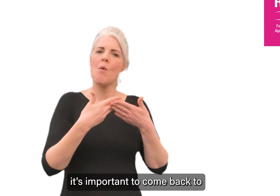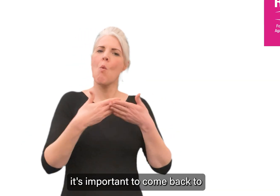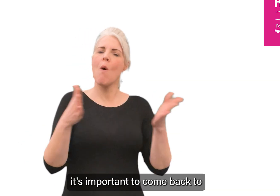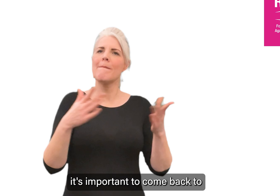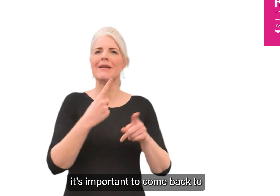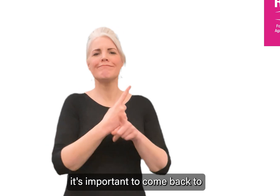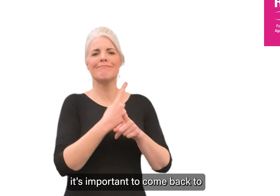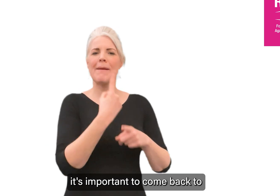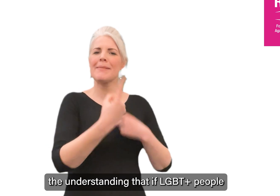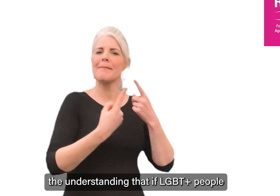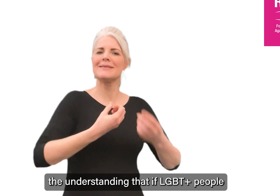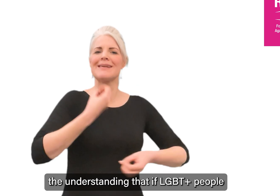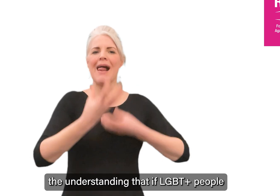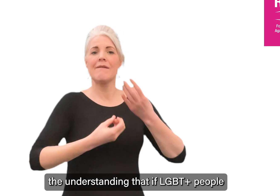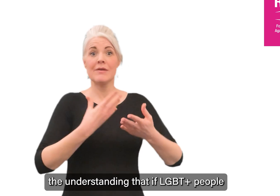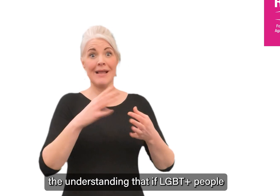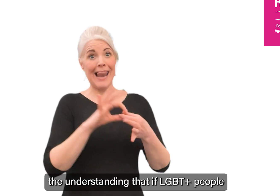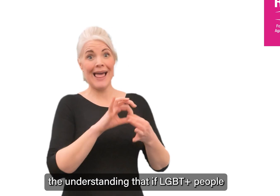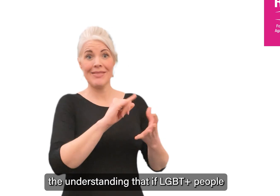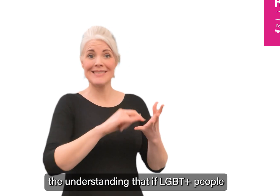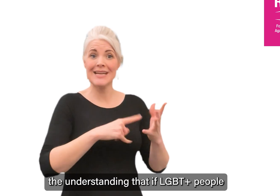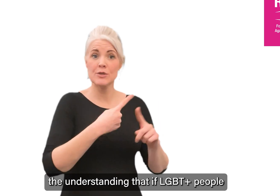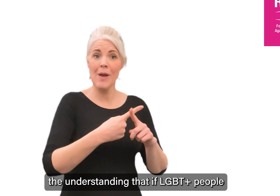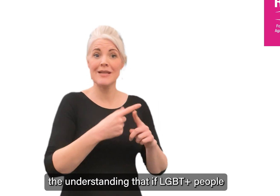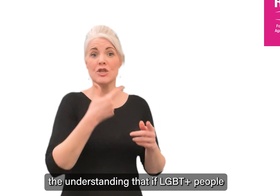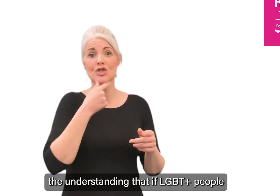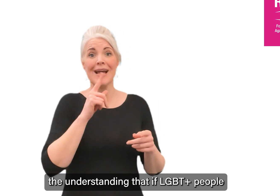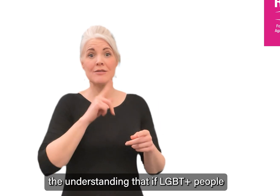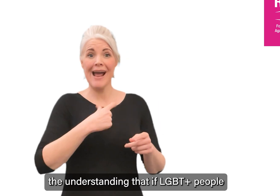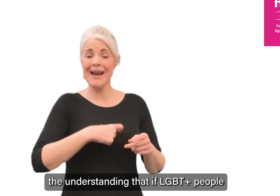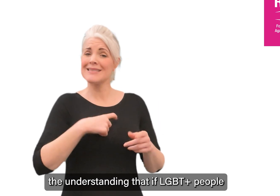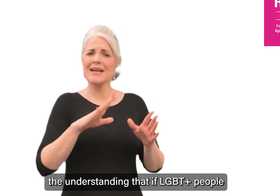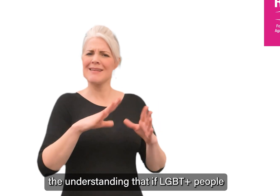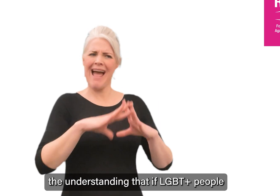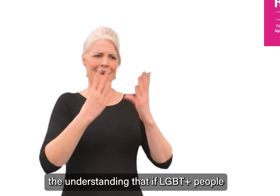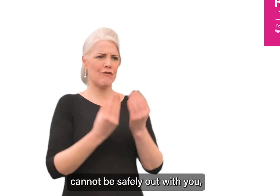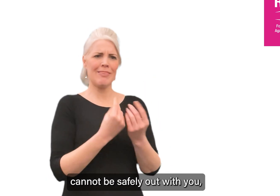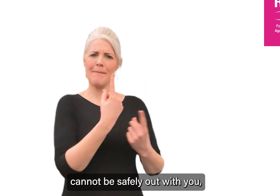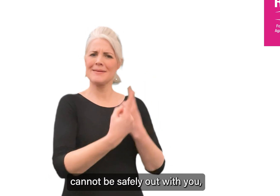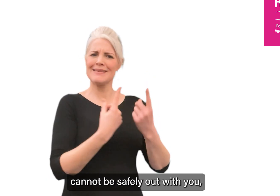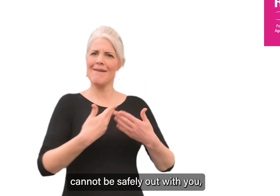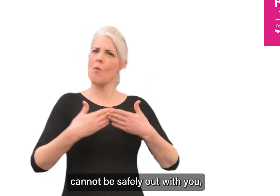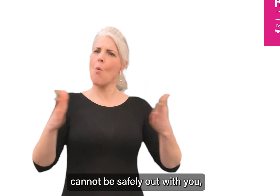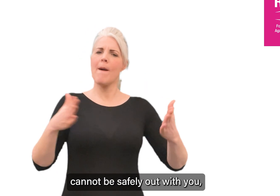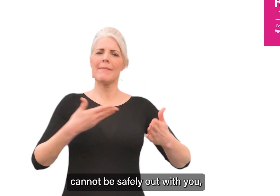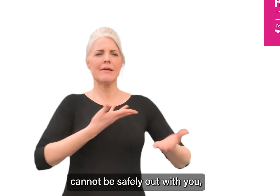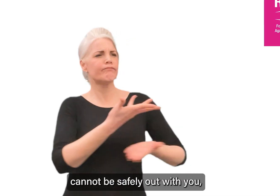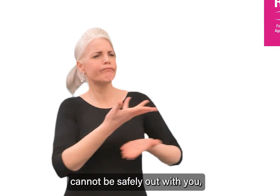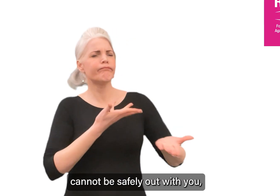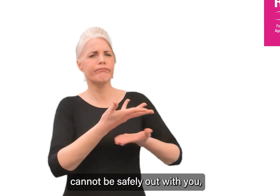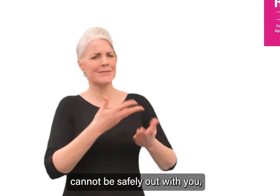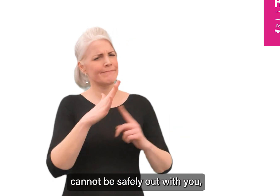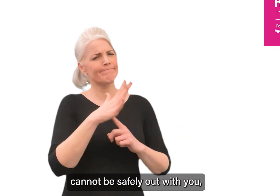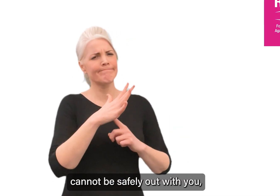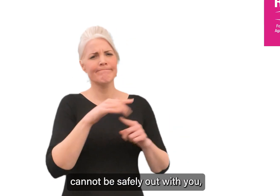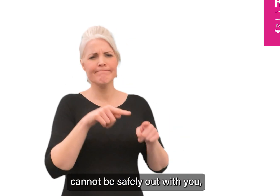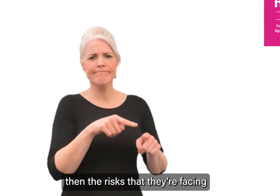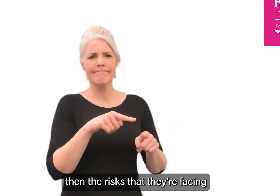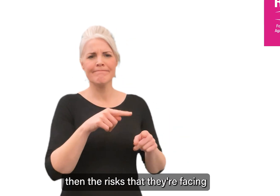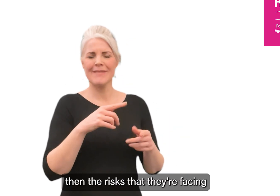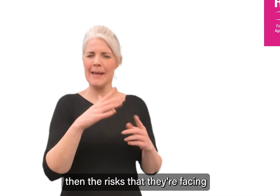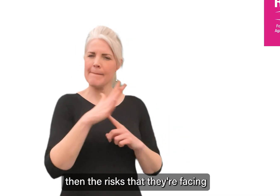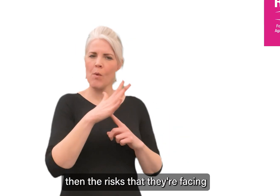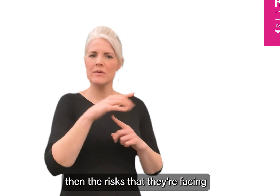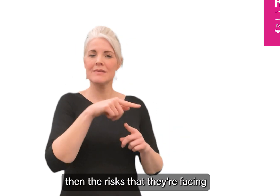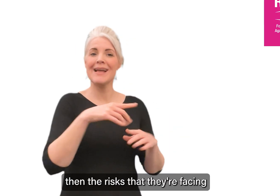it's important to come back to the understanding that if LGBT plus people cannot be safely out with you,